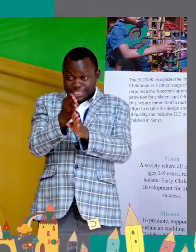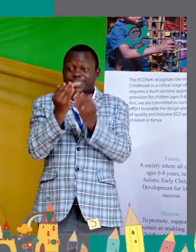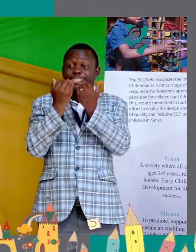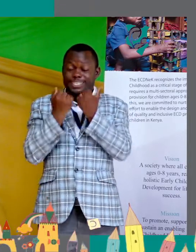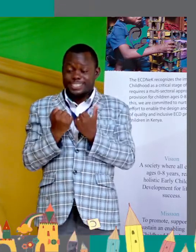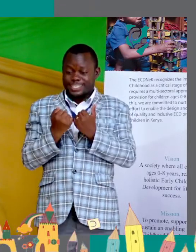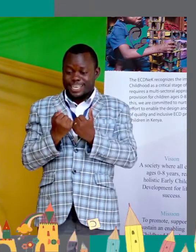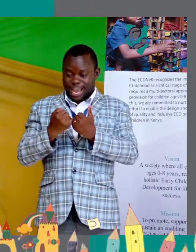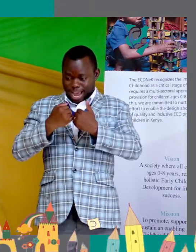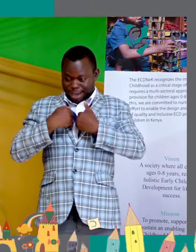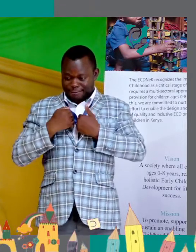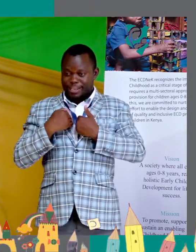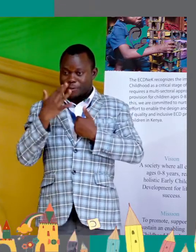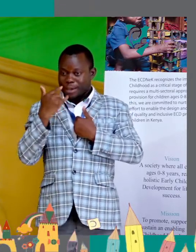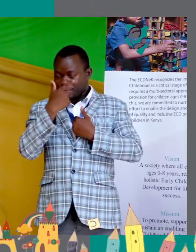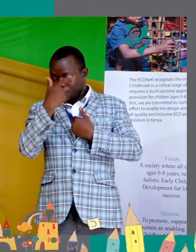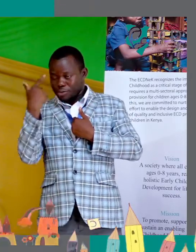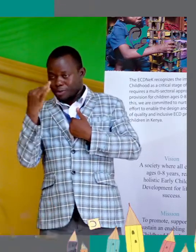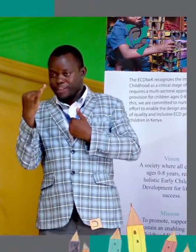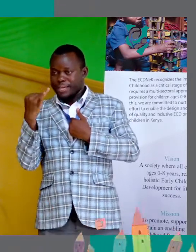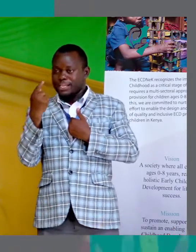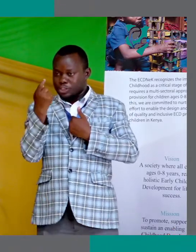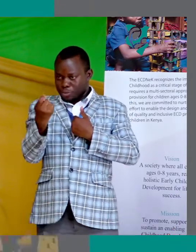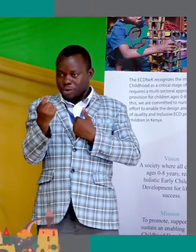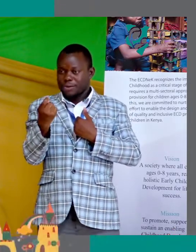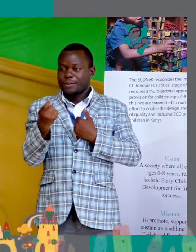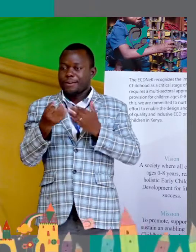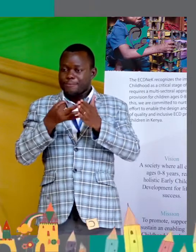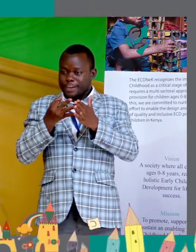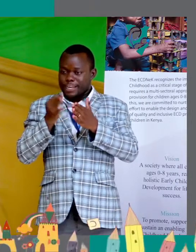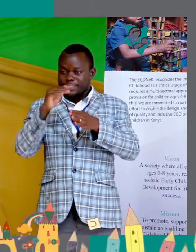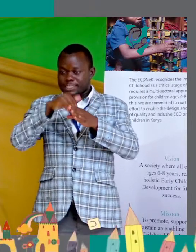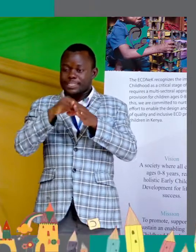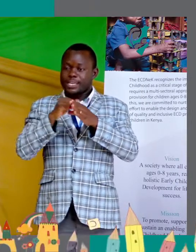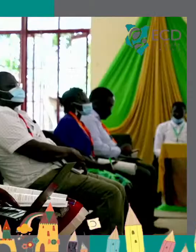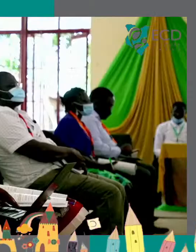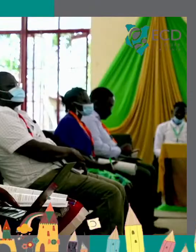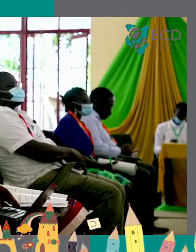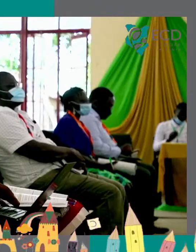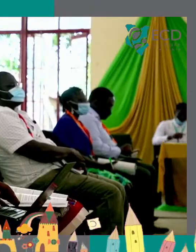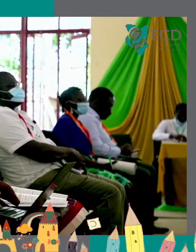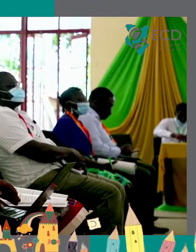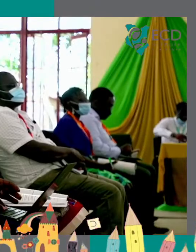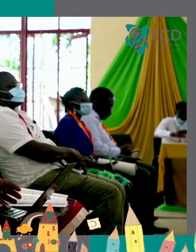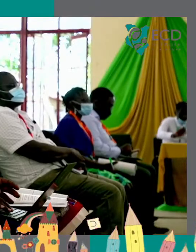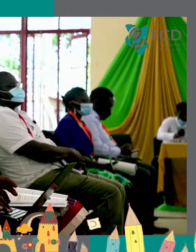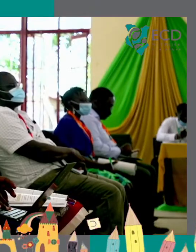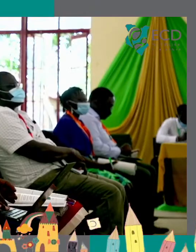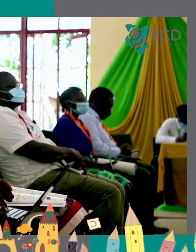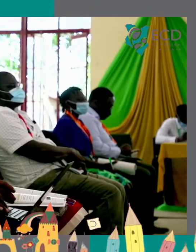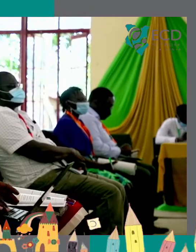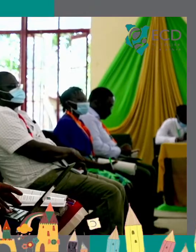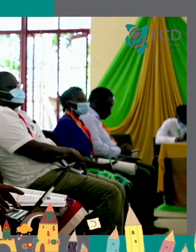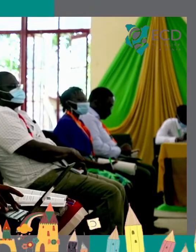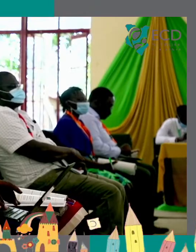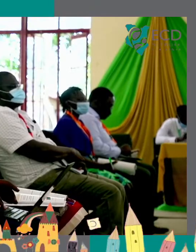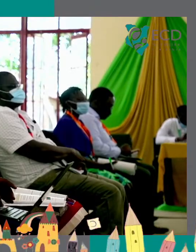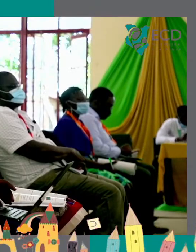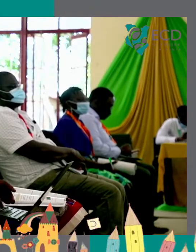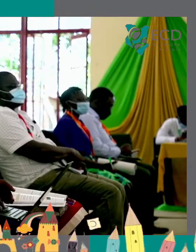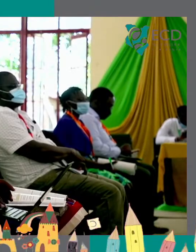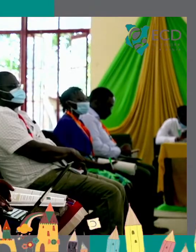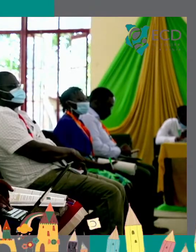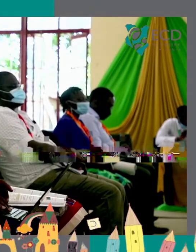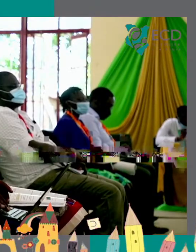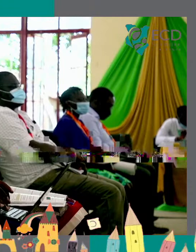able to access because of limited resources in the households. And most importantly, many children, as a result